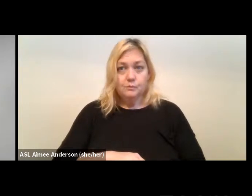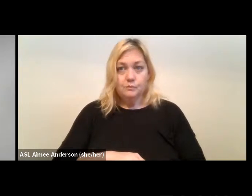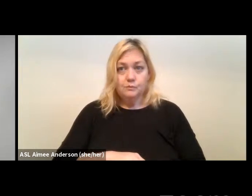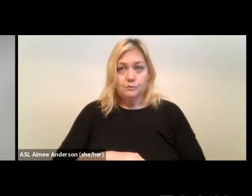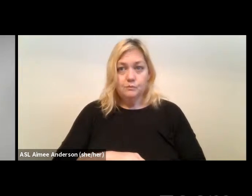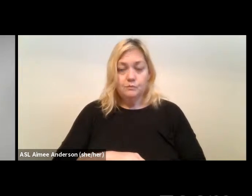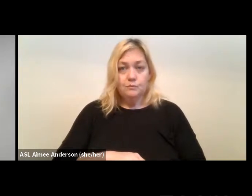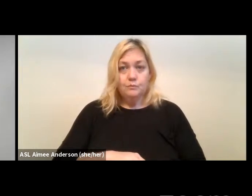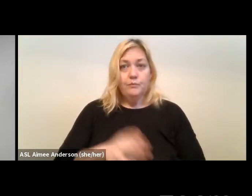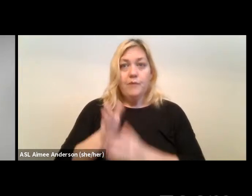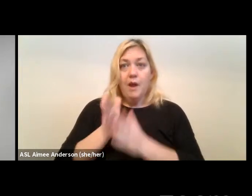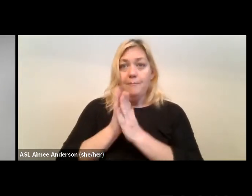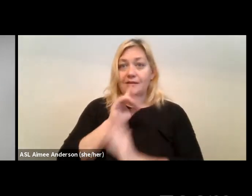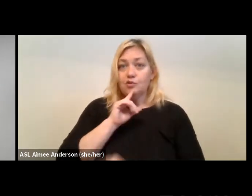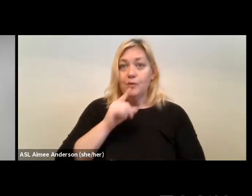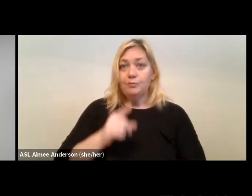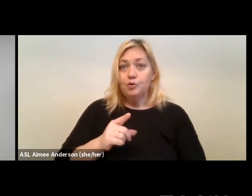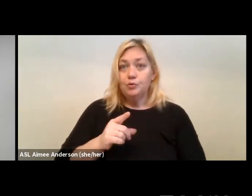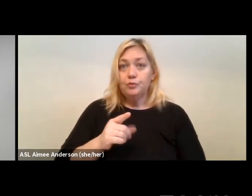Asking to unmute you.